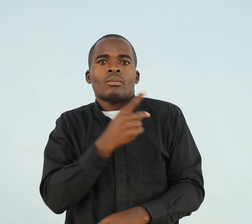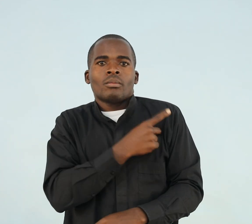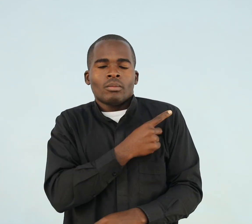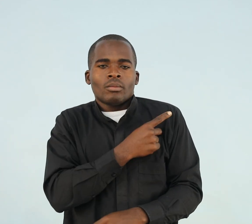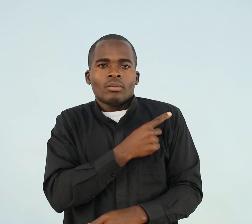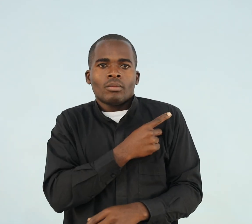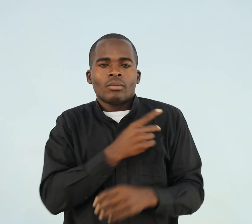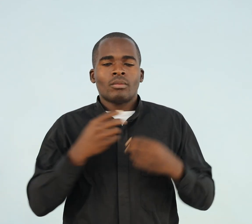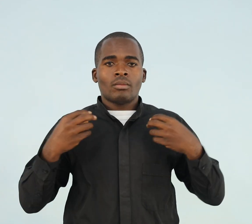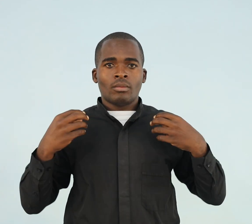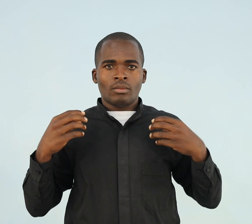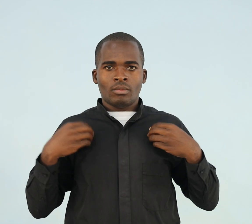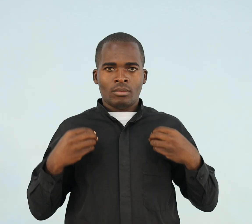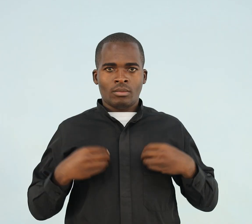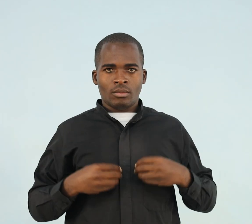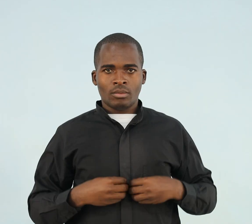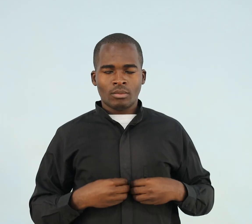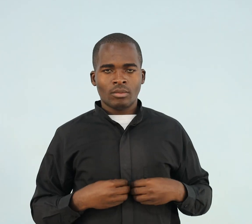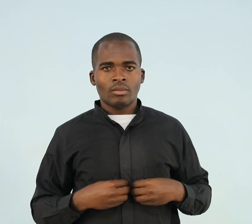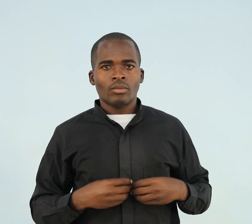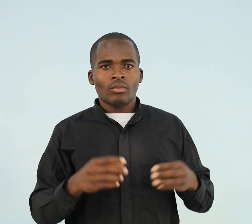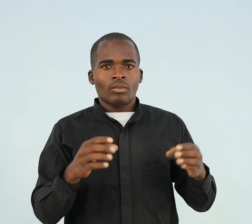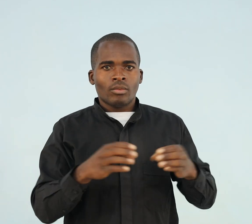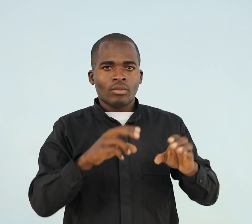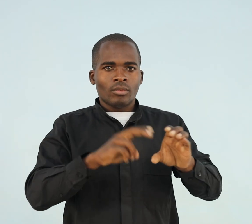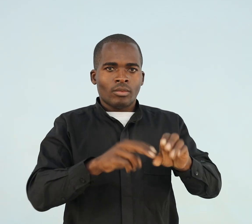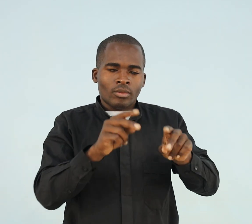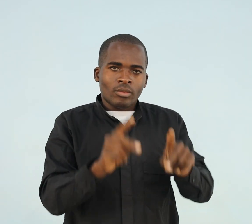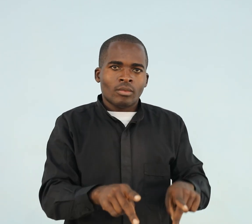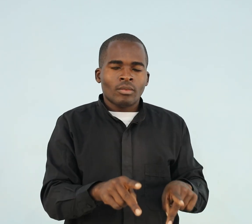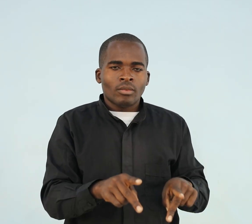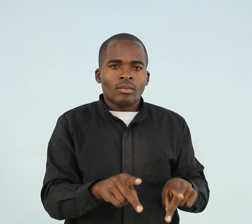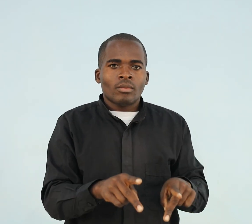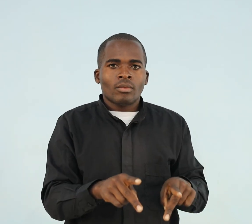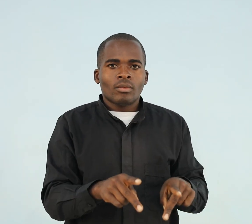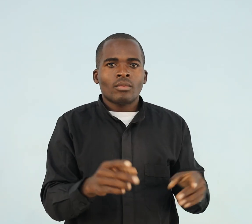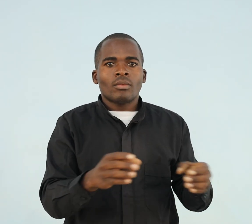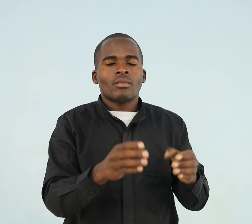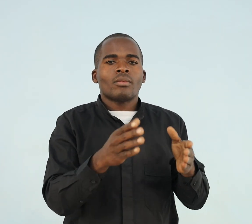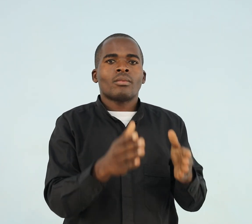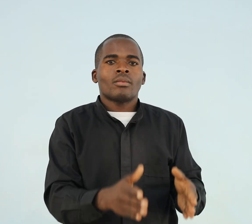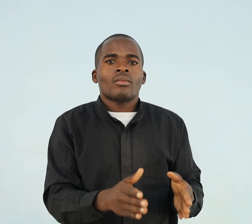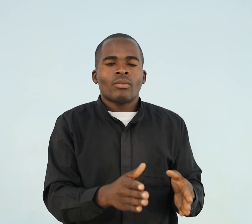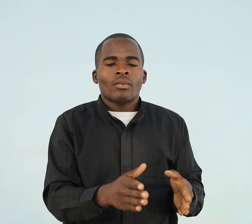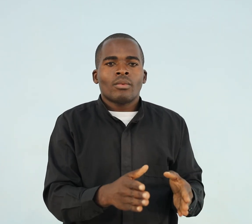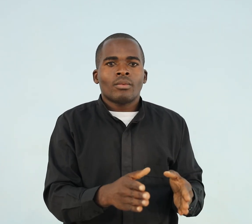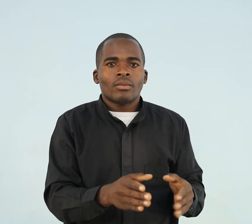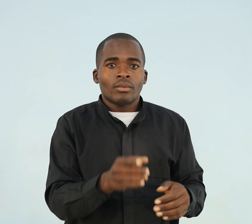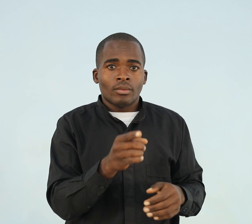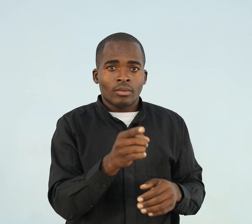Mayor, Council Chairperson, or a councillor when held on the same